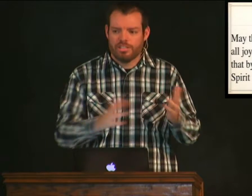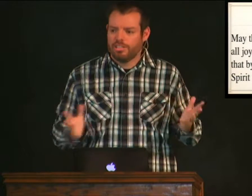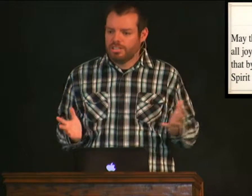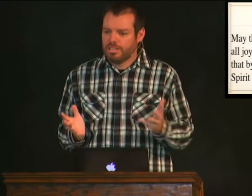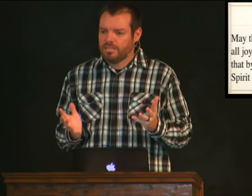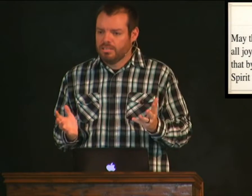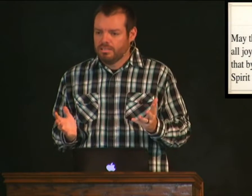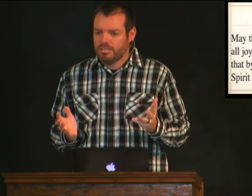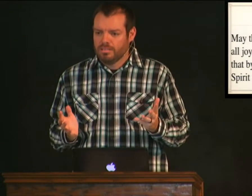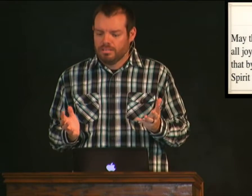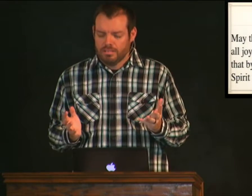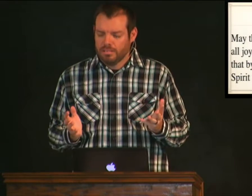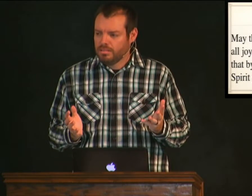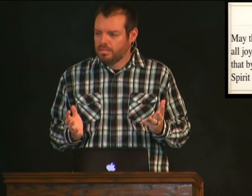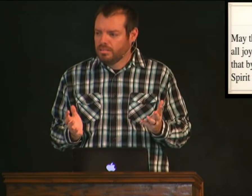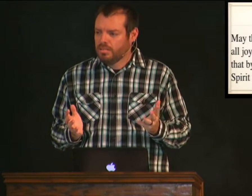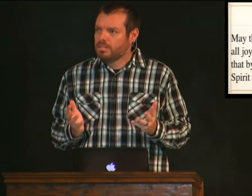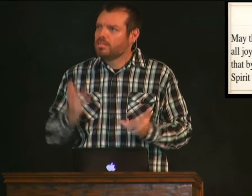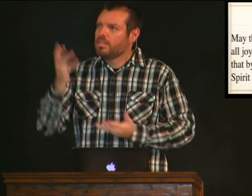my research